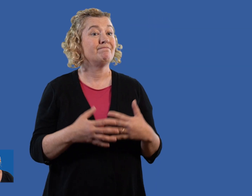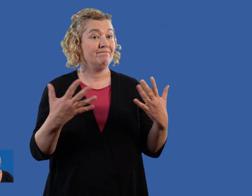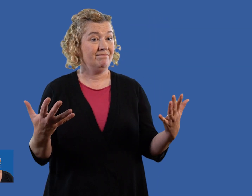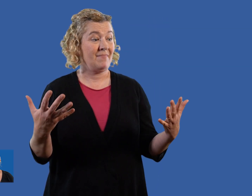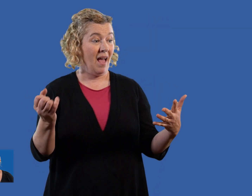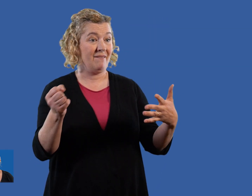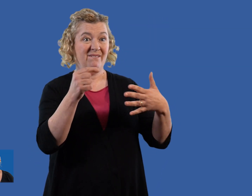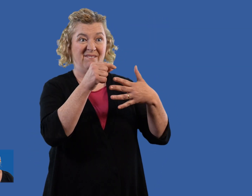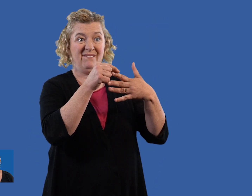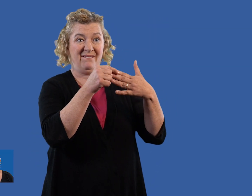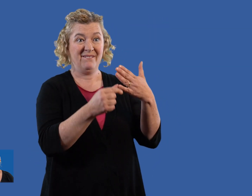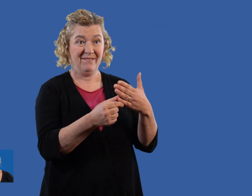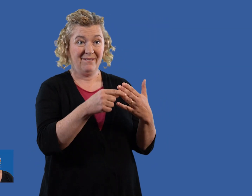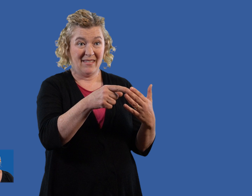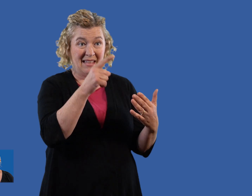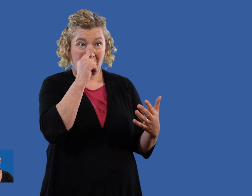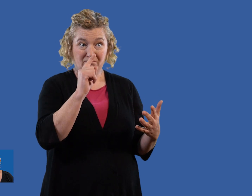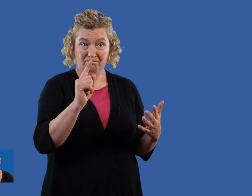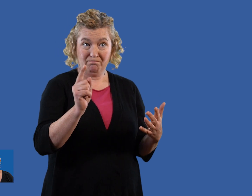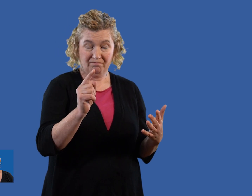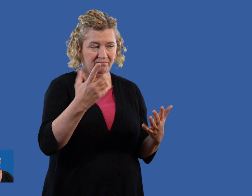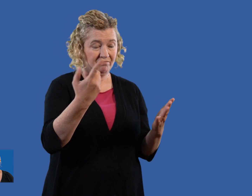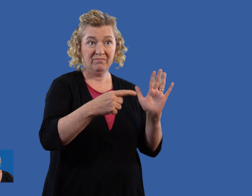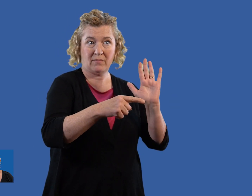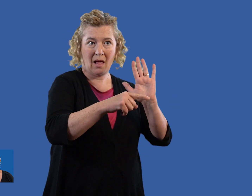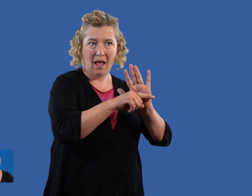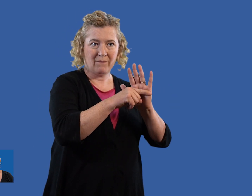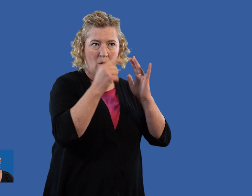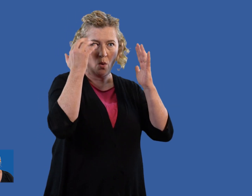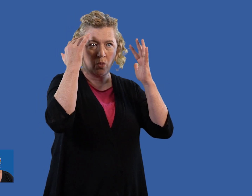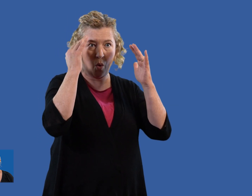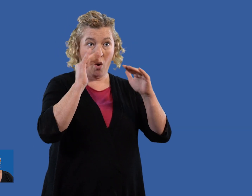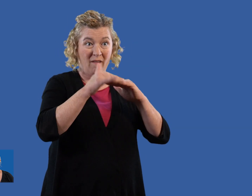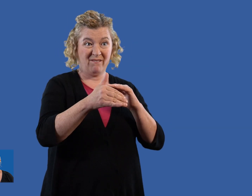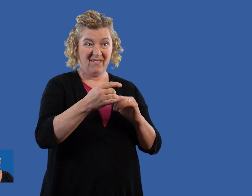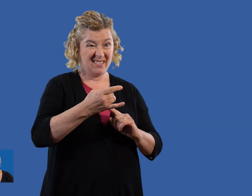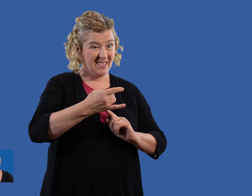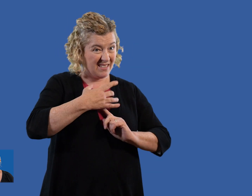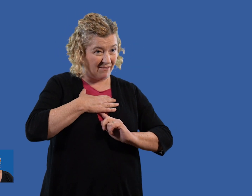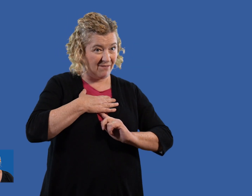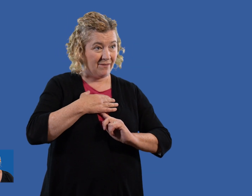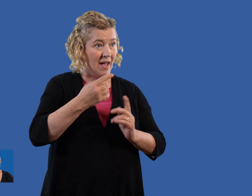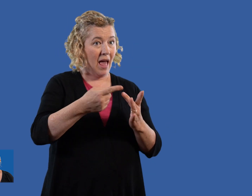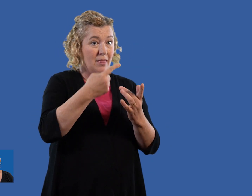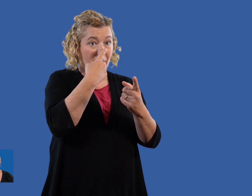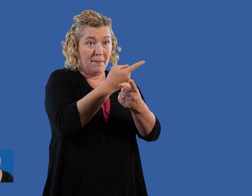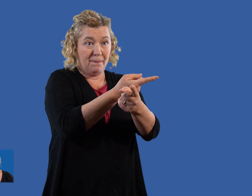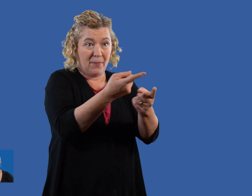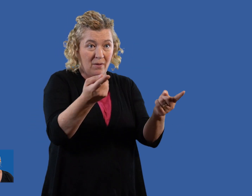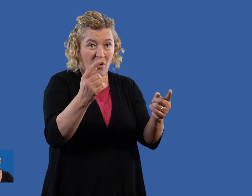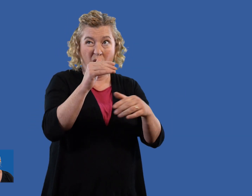Well, this is where you can experience negative thoughts about yourself, other people, the